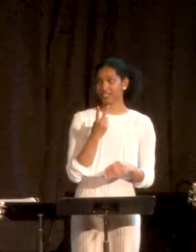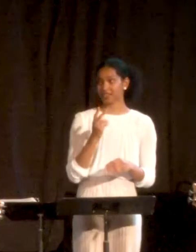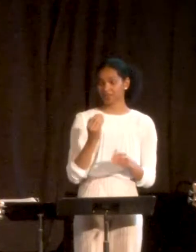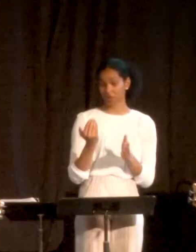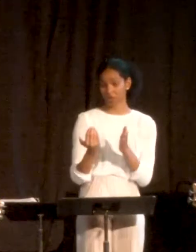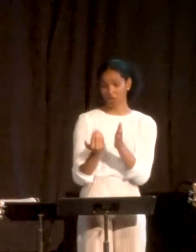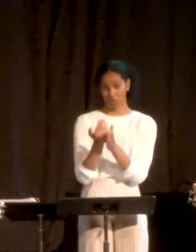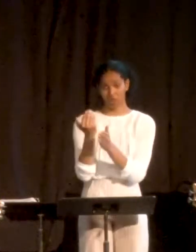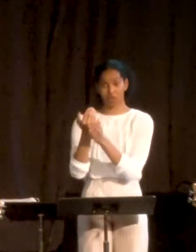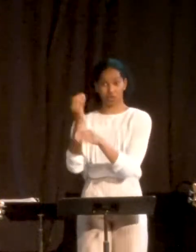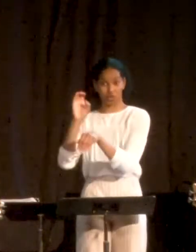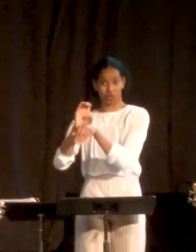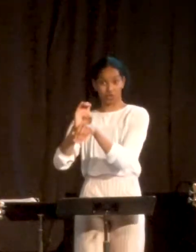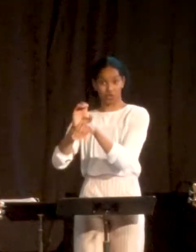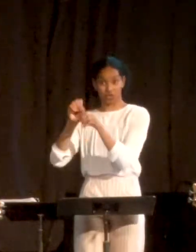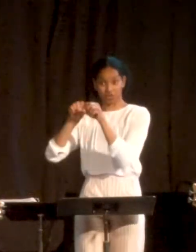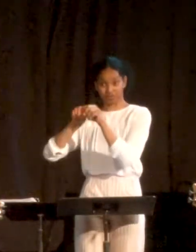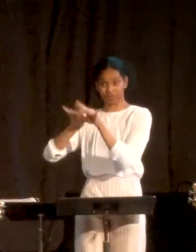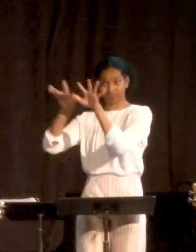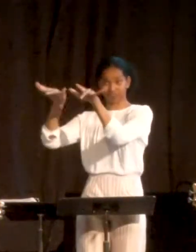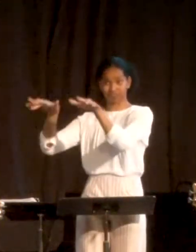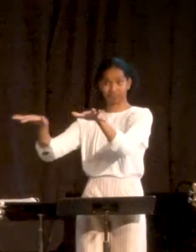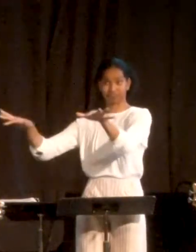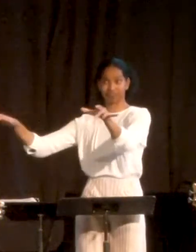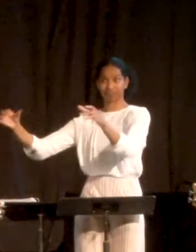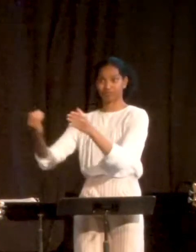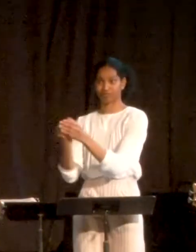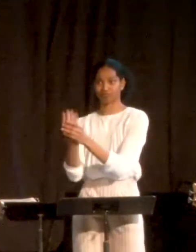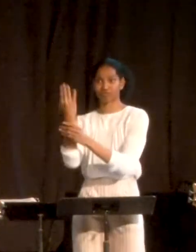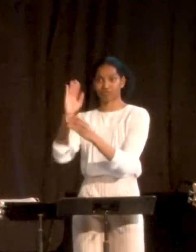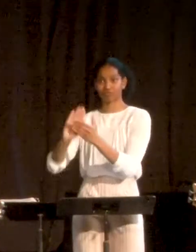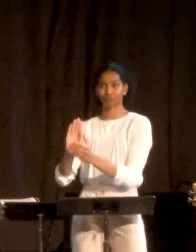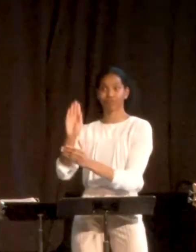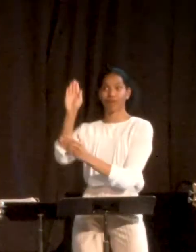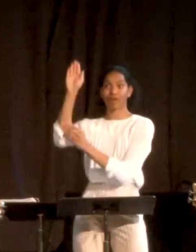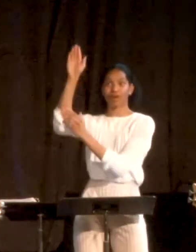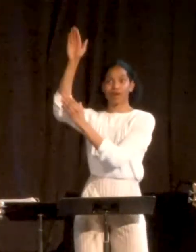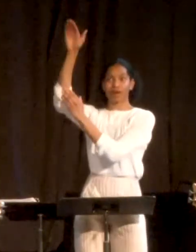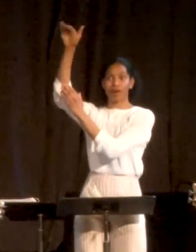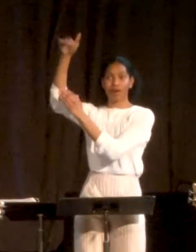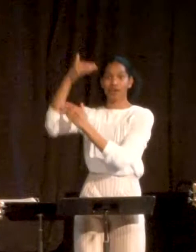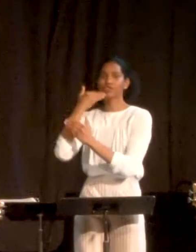that Paul and others were founding across the Roman Empire.